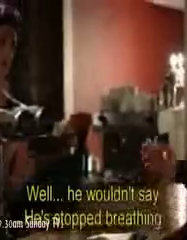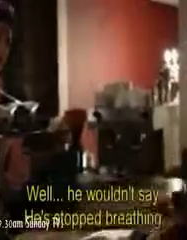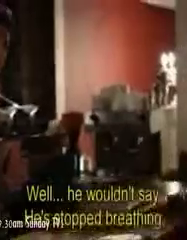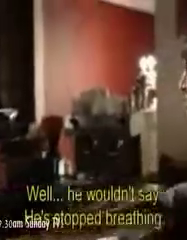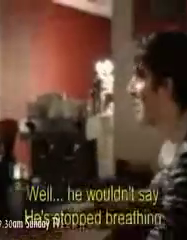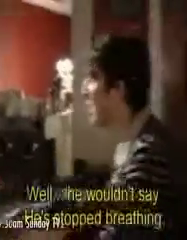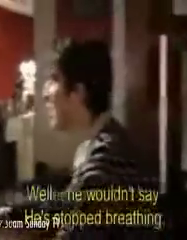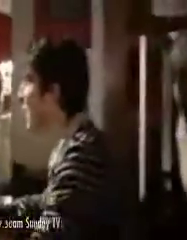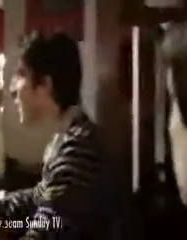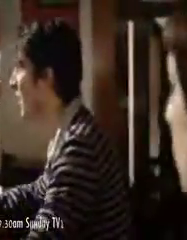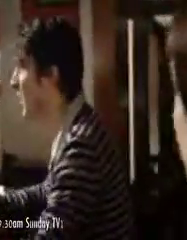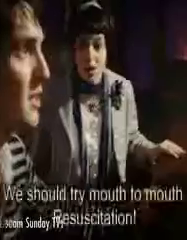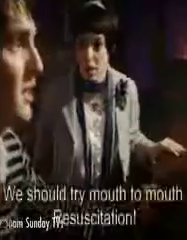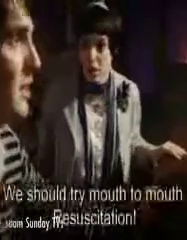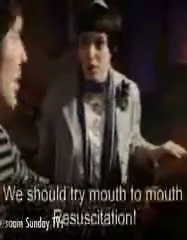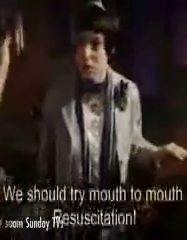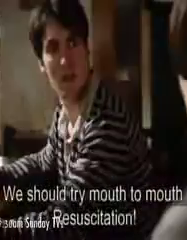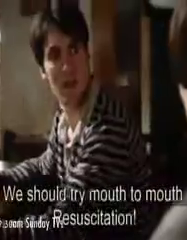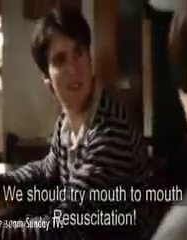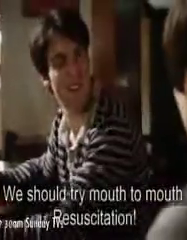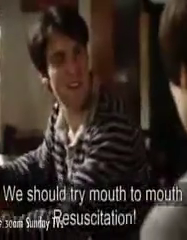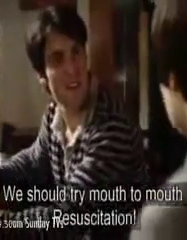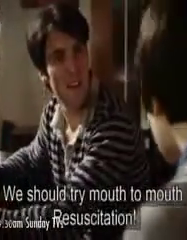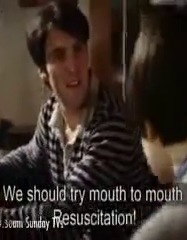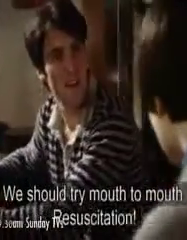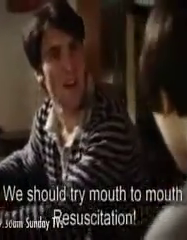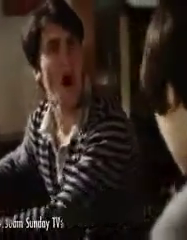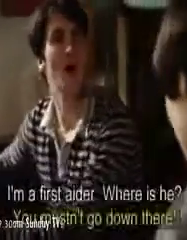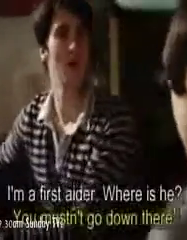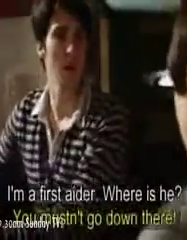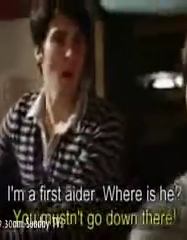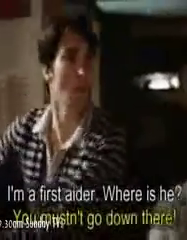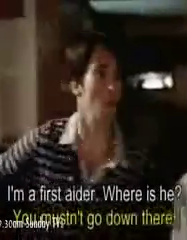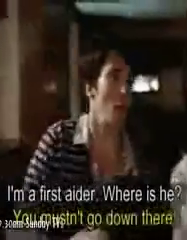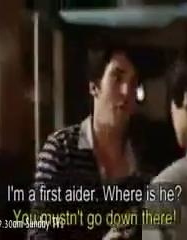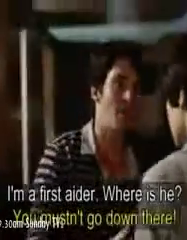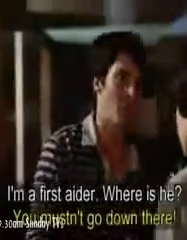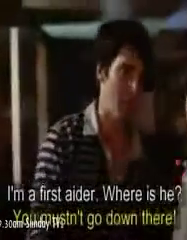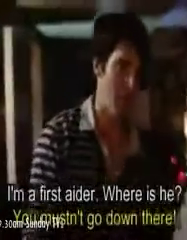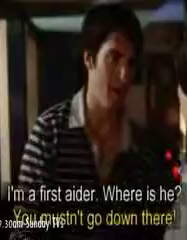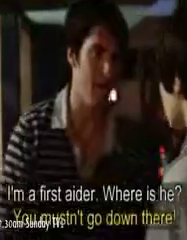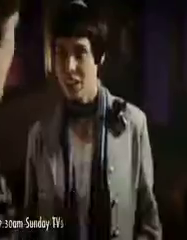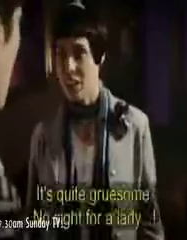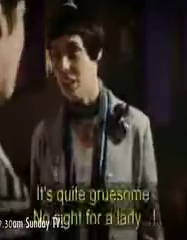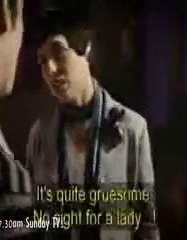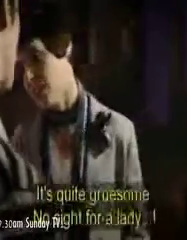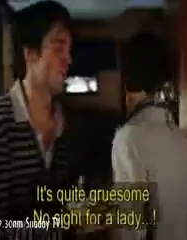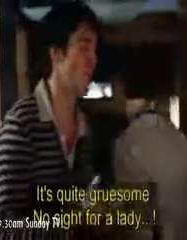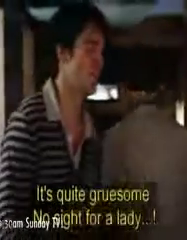stopped breathing. We should try mouth to mouth. Resuscitation, I'm a first aider, where is he? You mustn't go down there. It's quite gruesome.